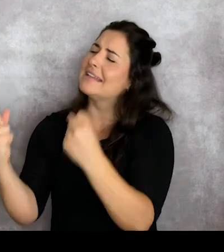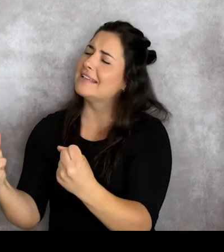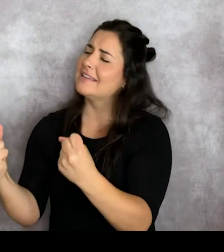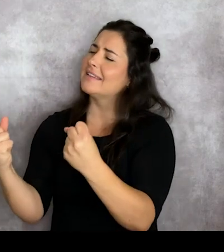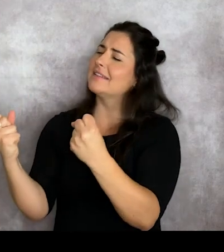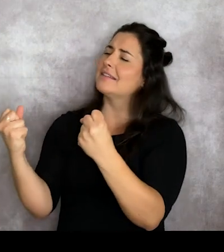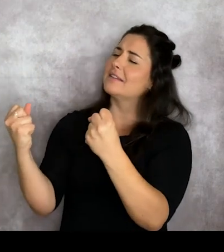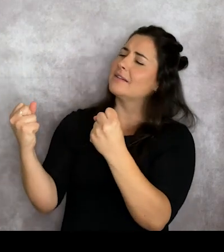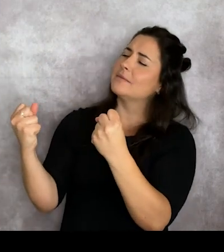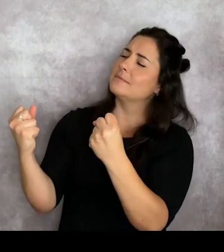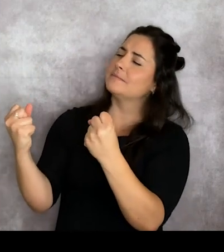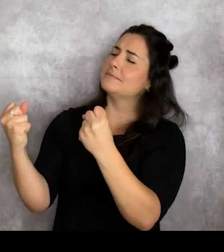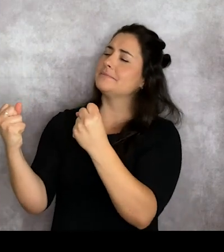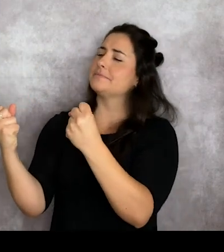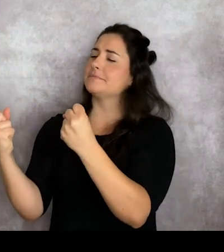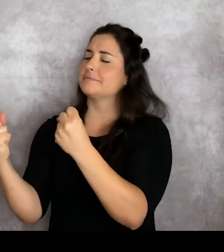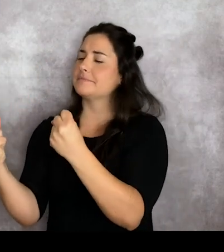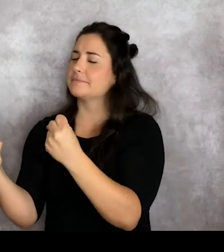Almighty,